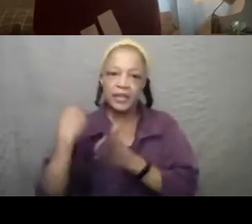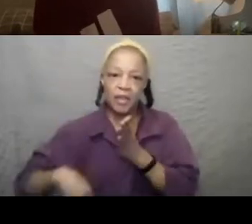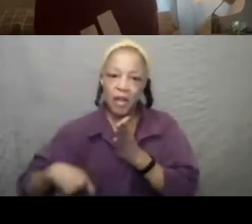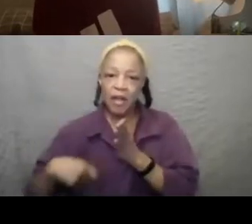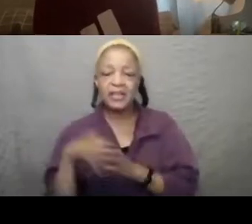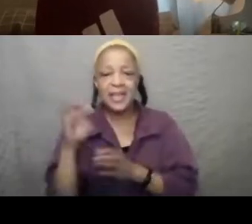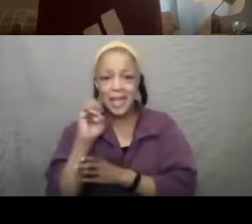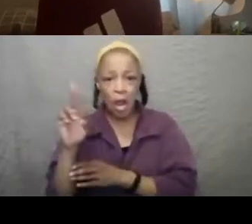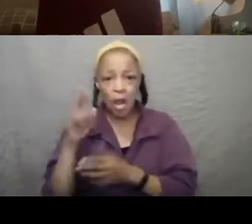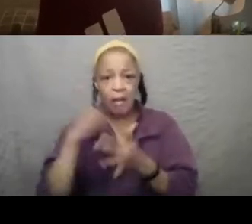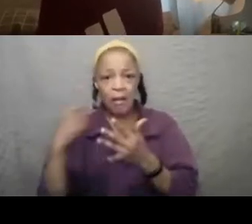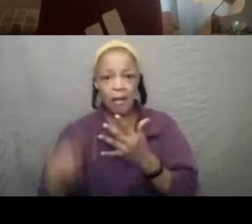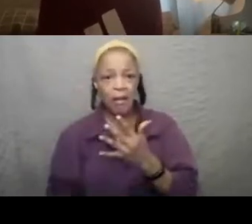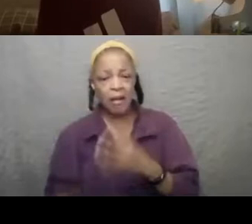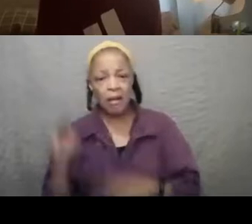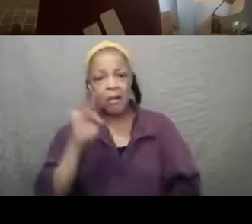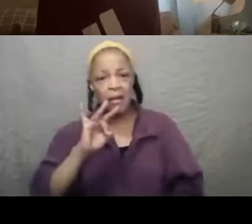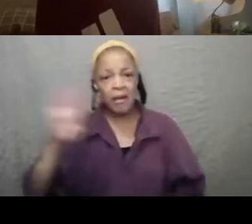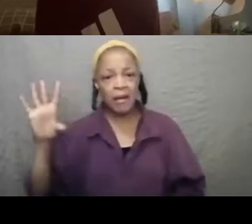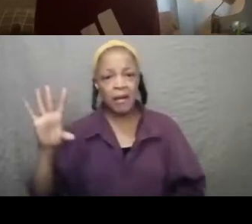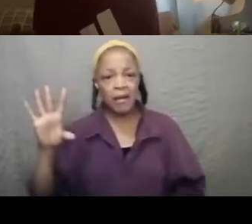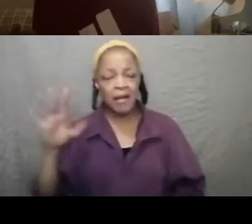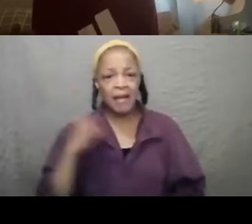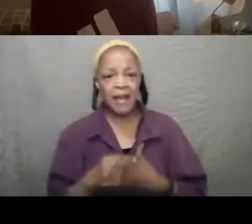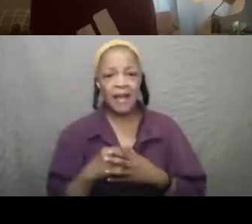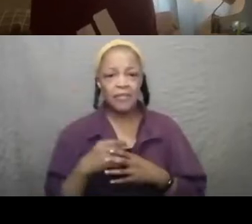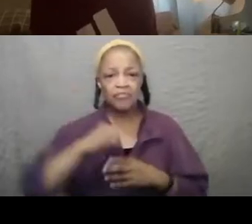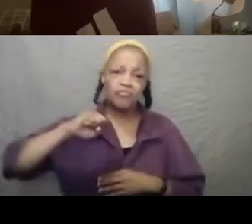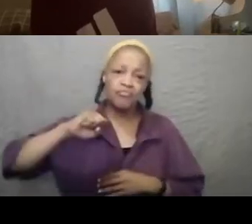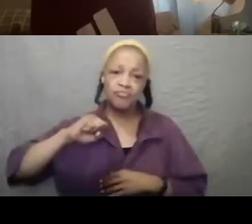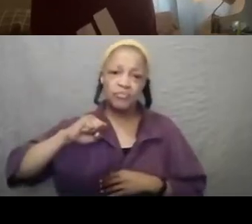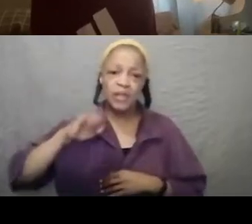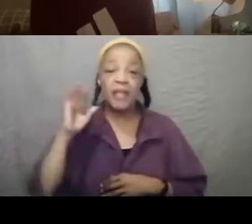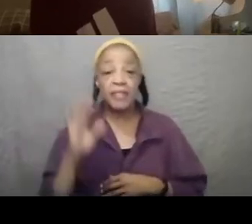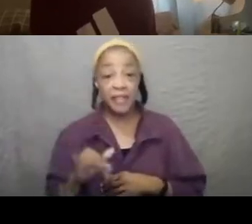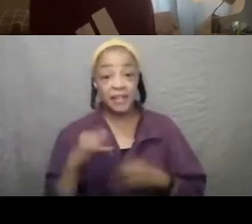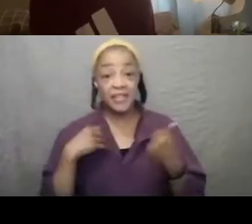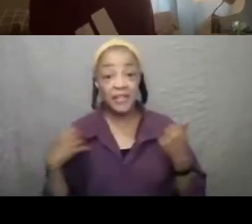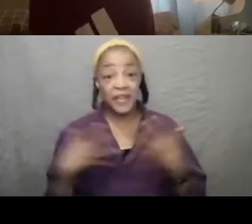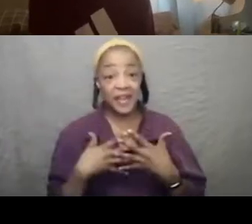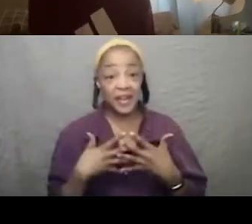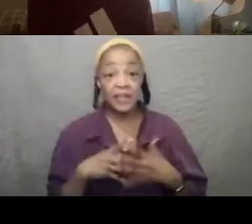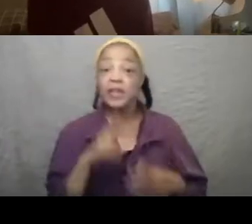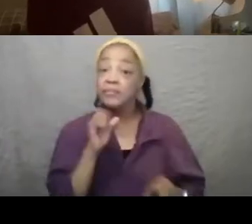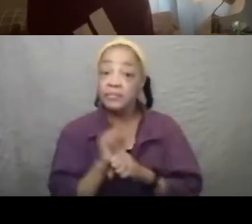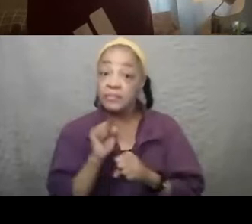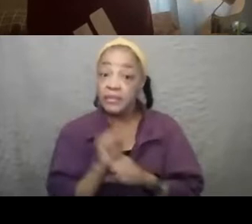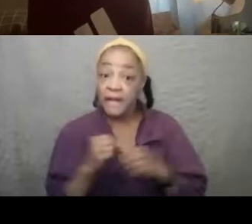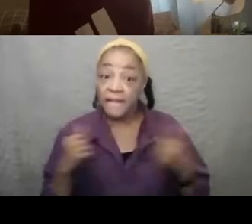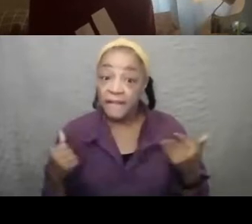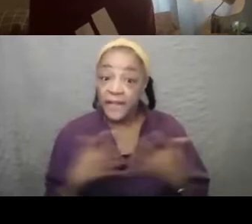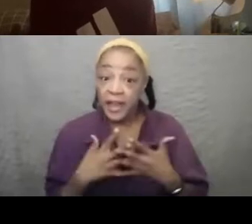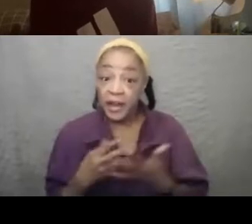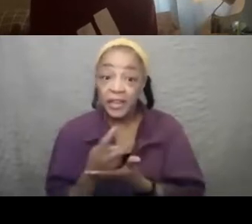forth that have to be battled and dealt with. And that's the fear. It's not the actual